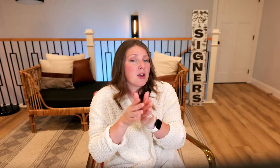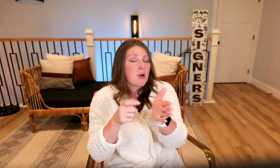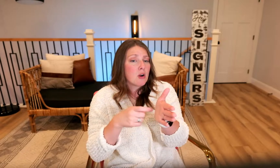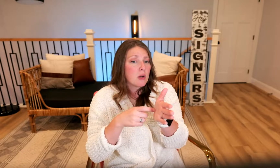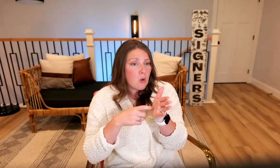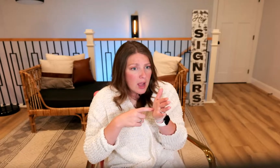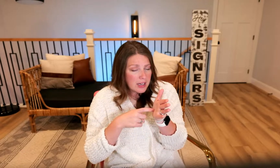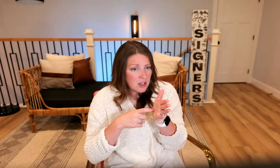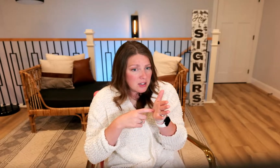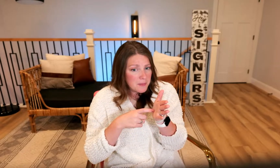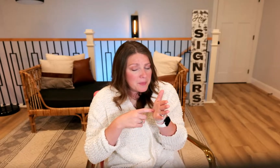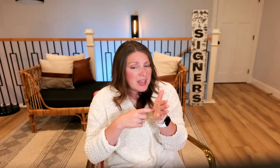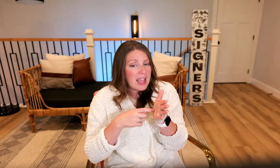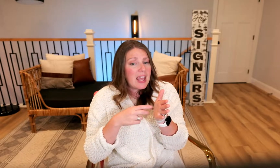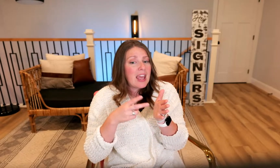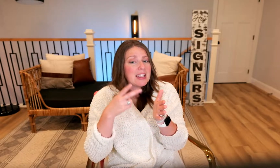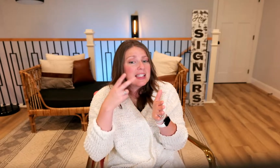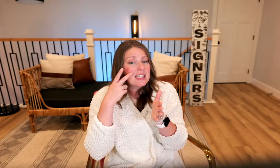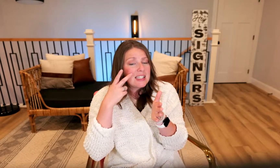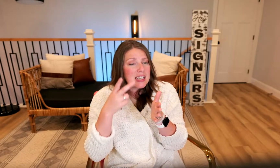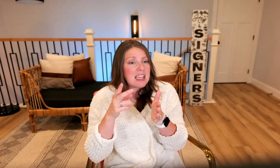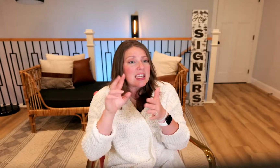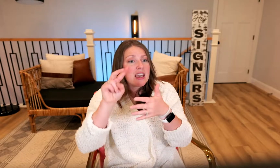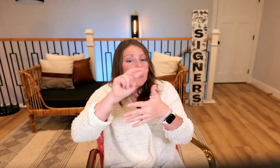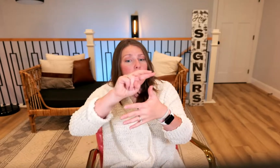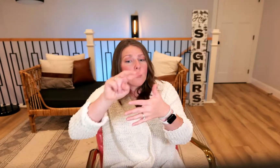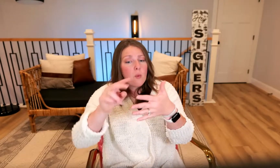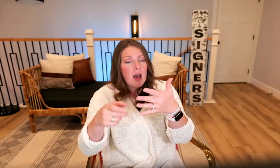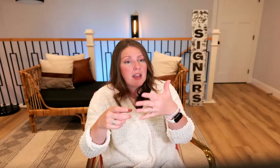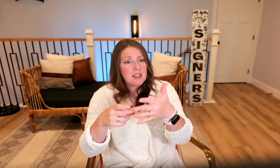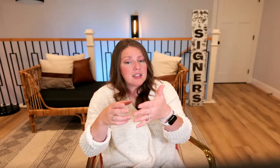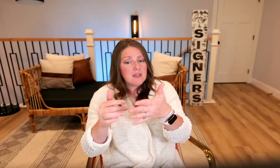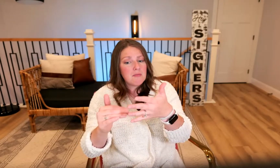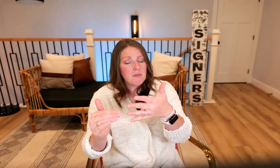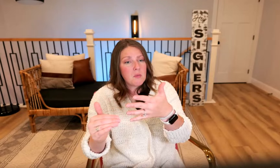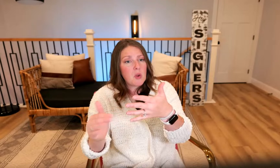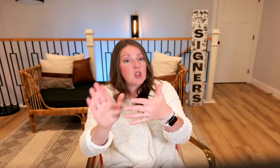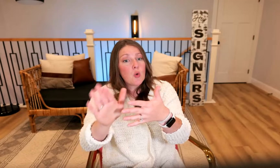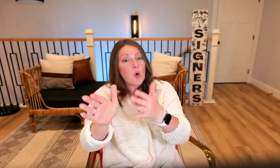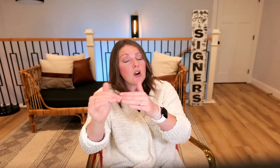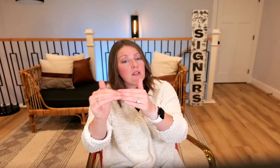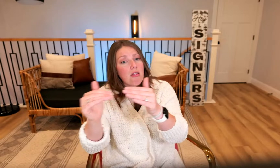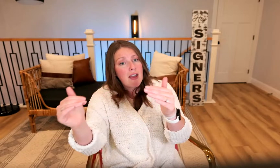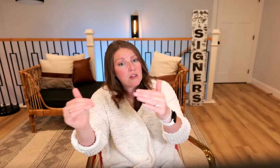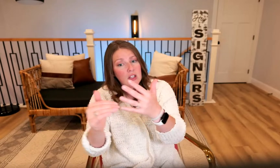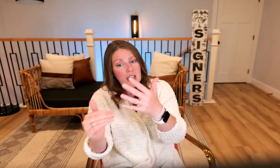are required and see what your level